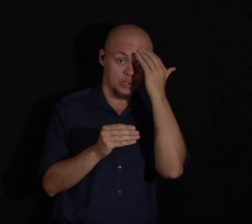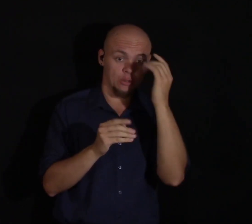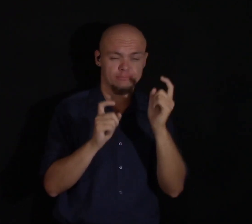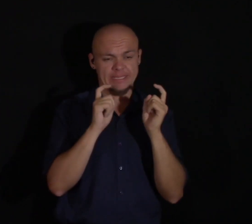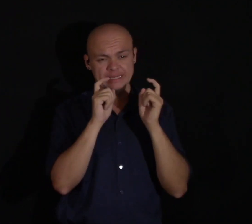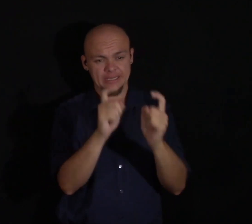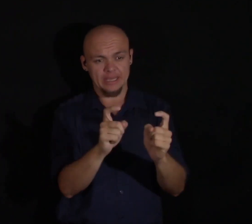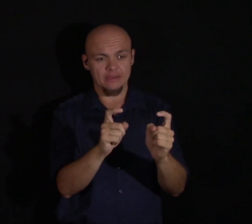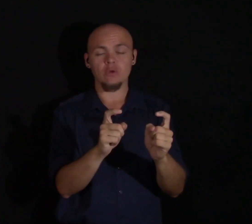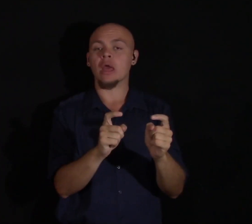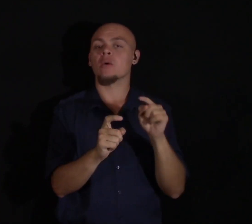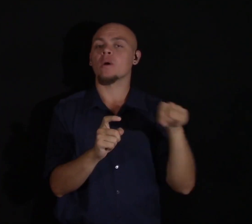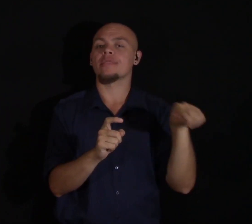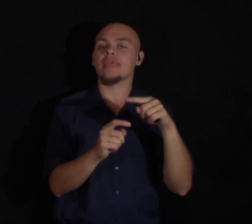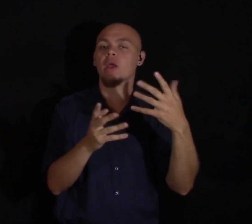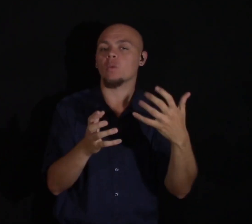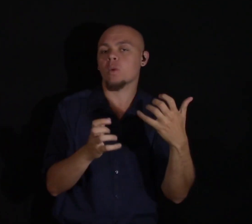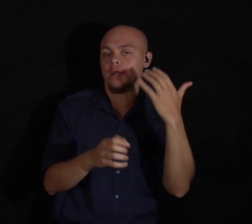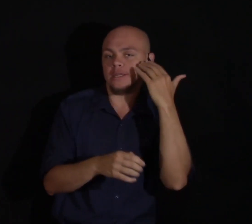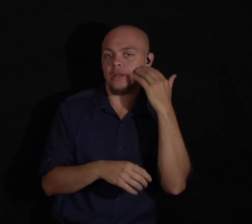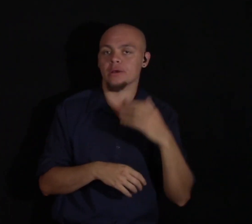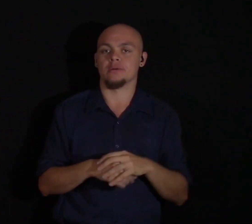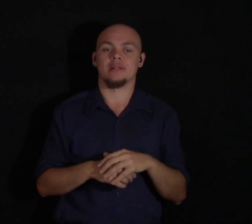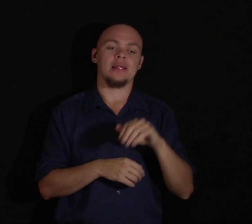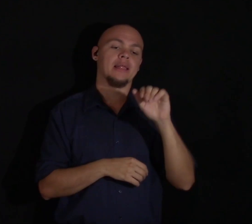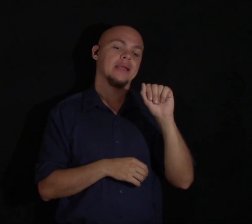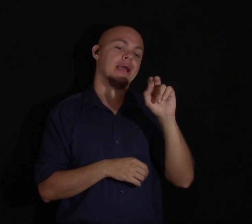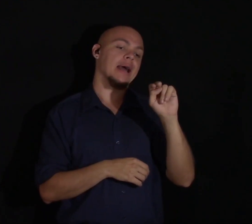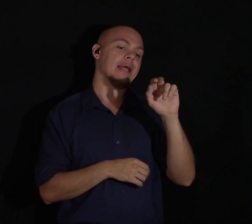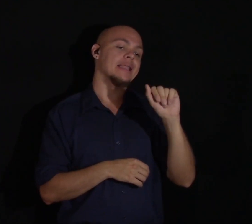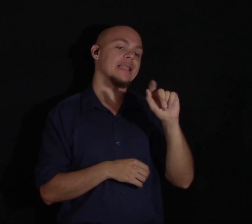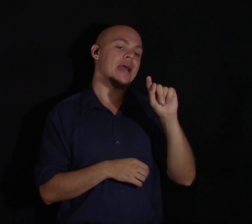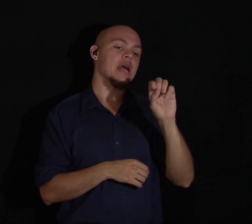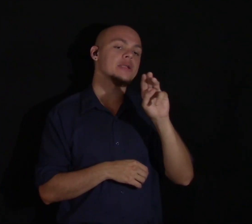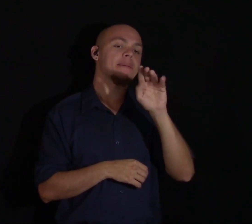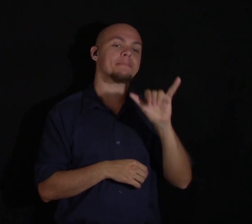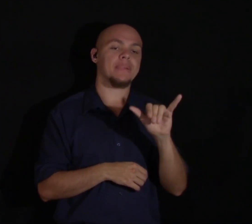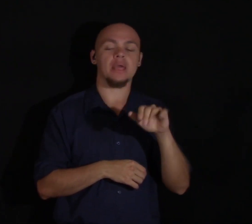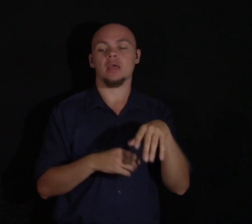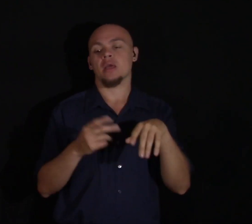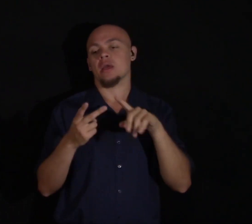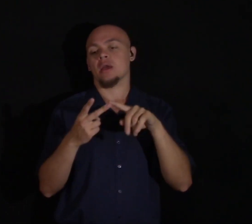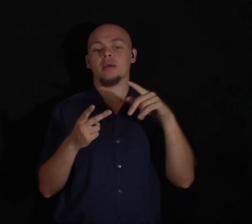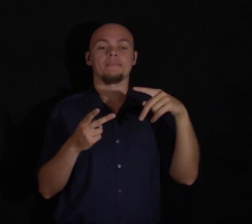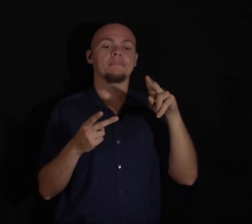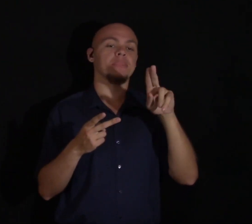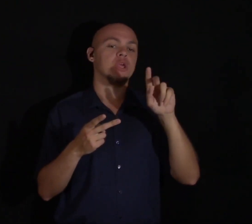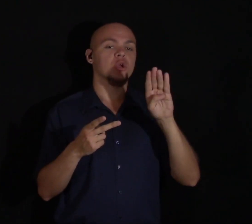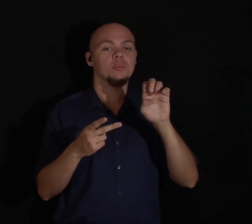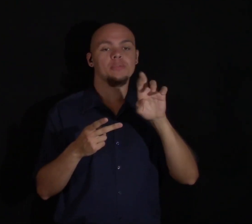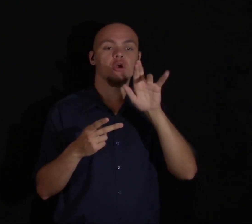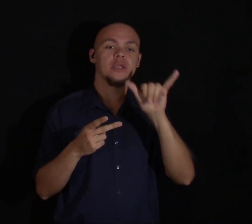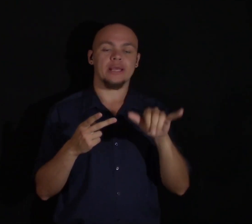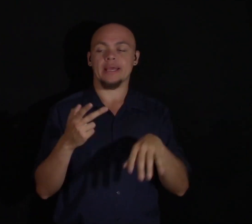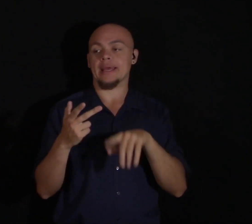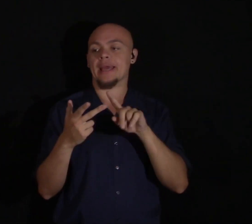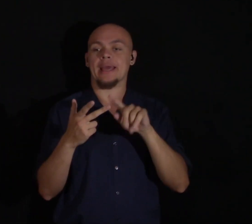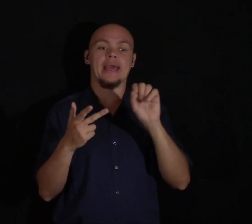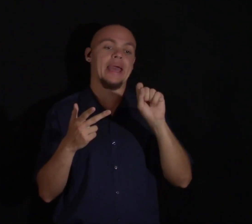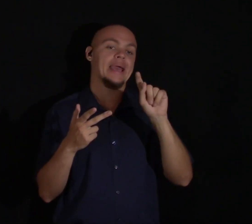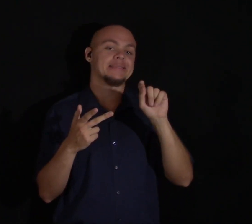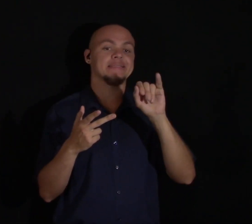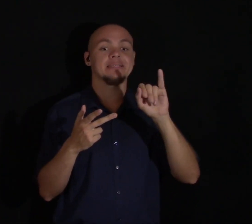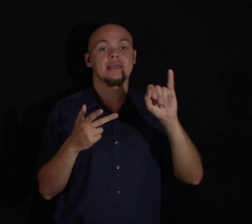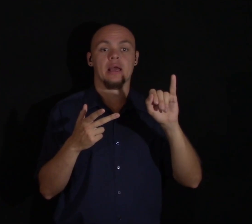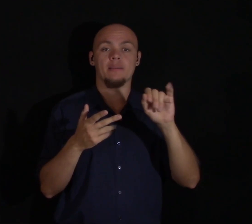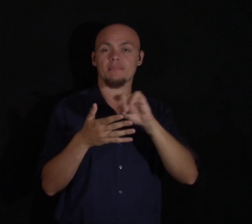course, we'll cover the basics like anatomy and puberty, pregnancy and STIs, but what about the good